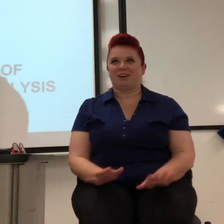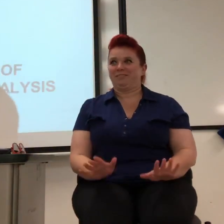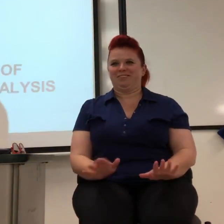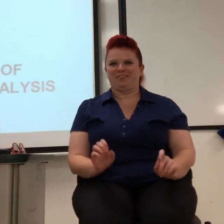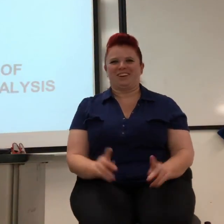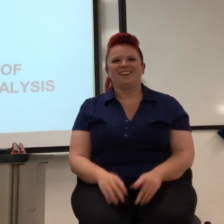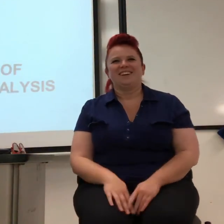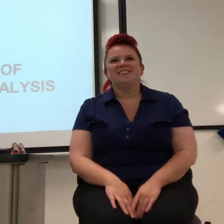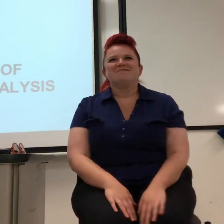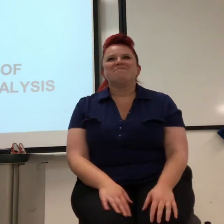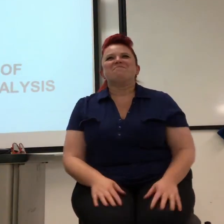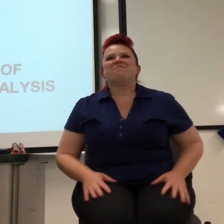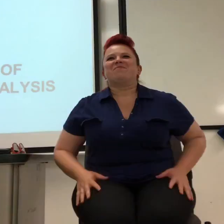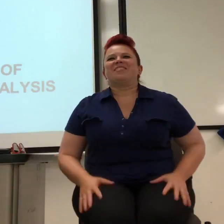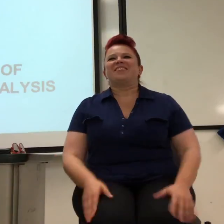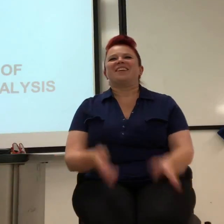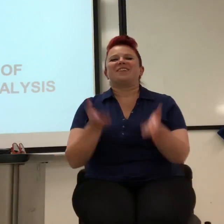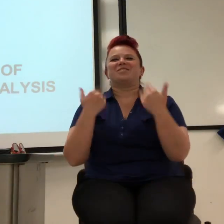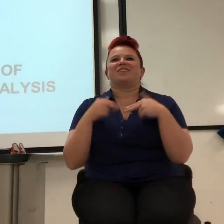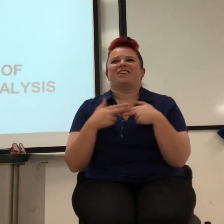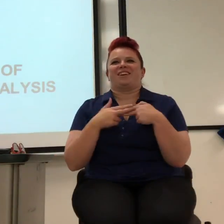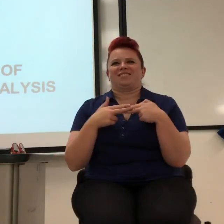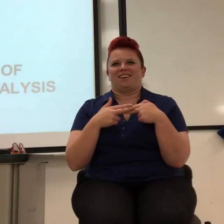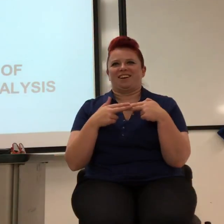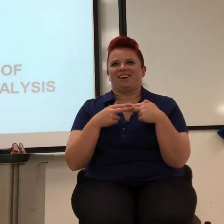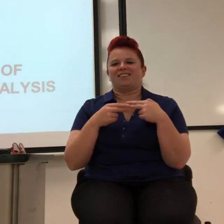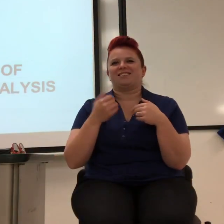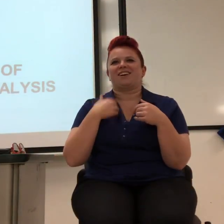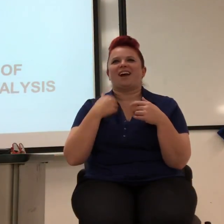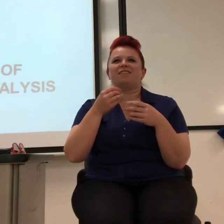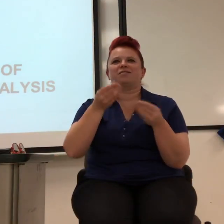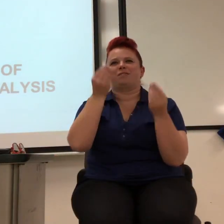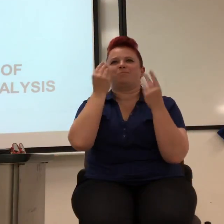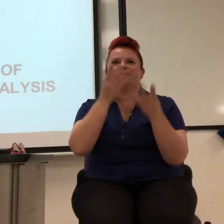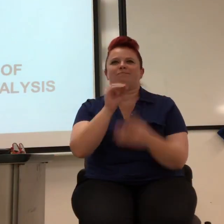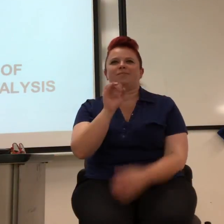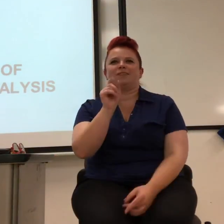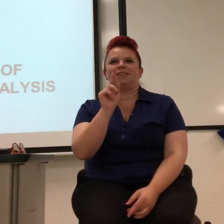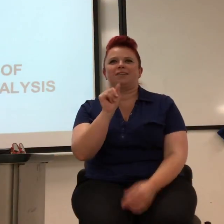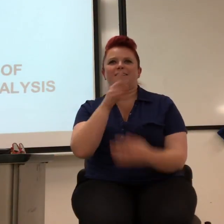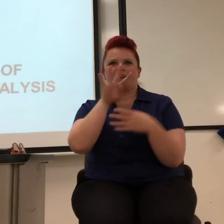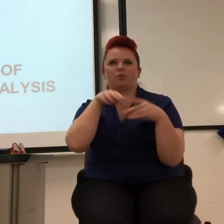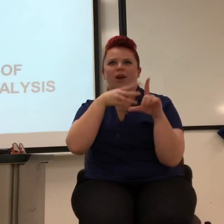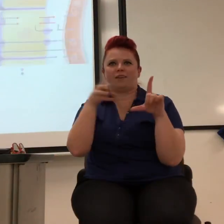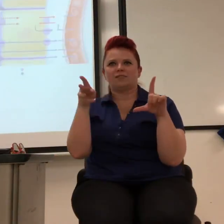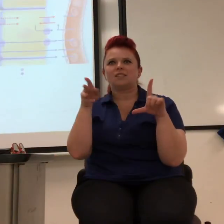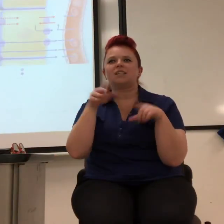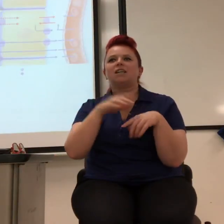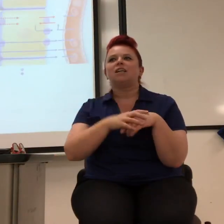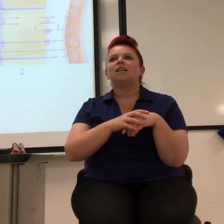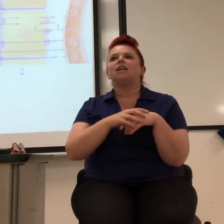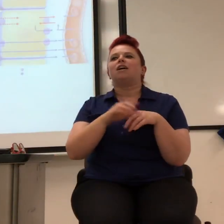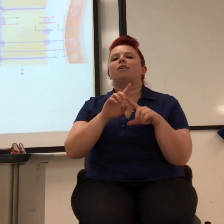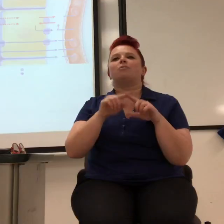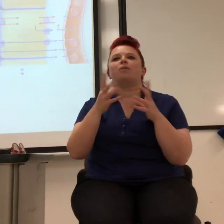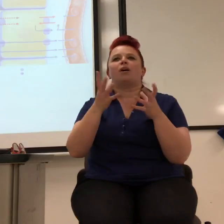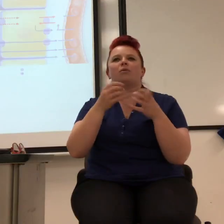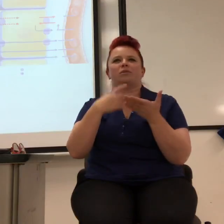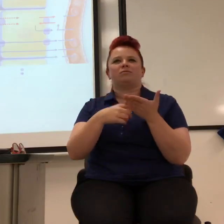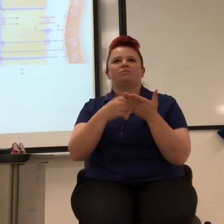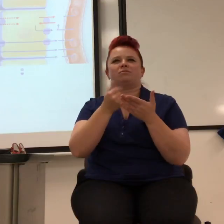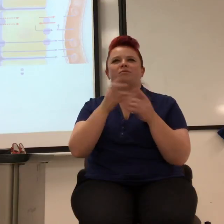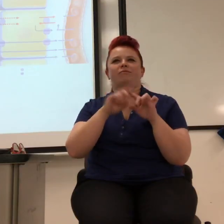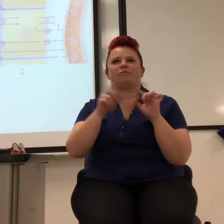The next slides are some data graphs that I want you to understand. And to do that, I want to talk about a couple of